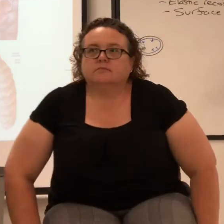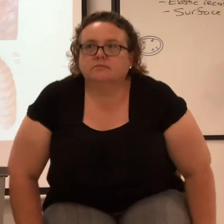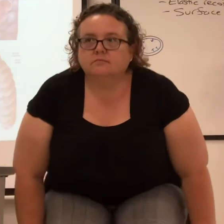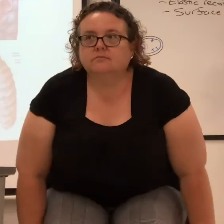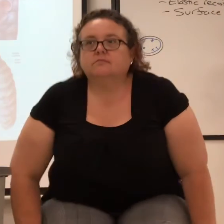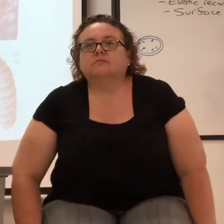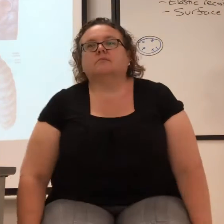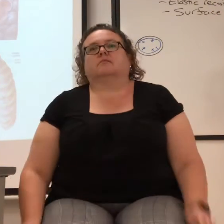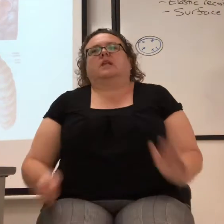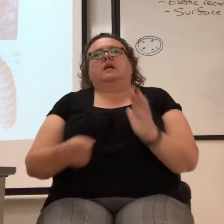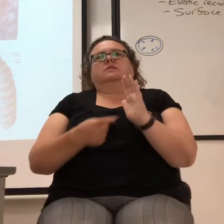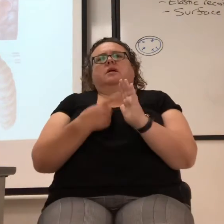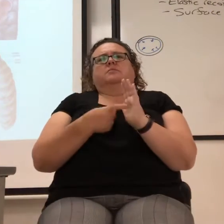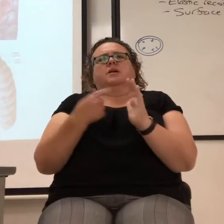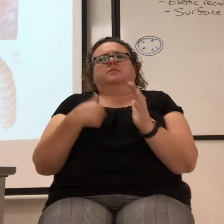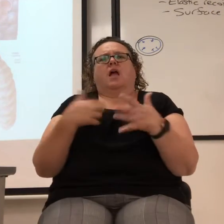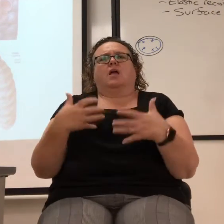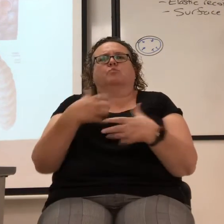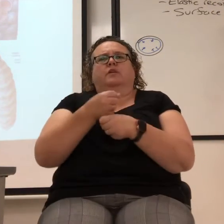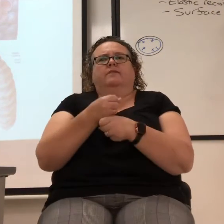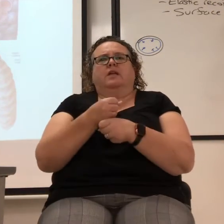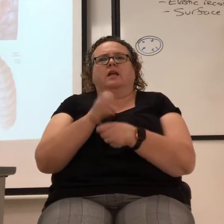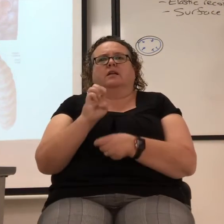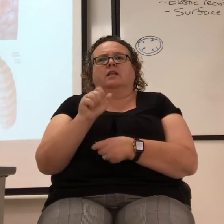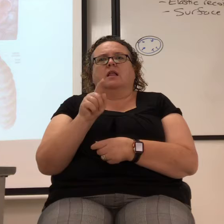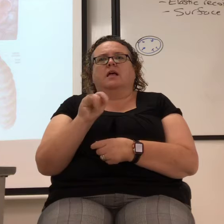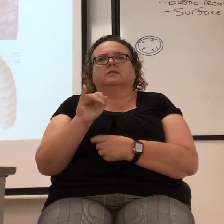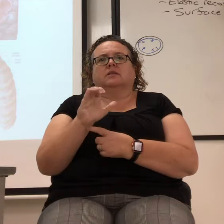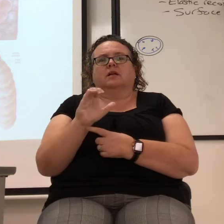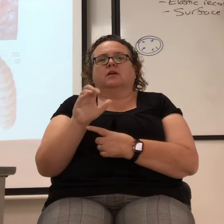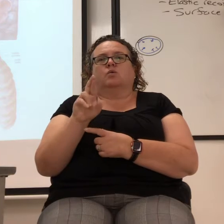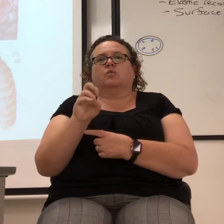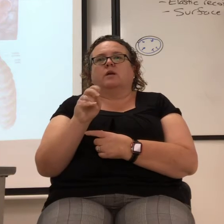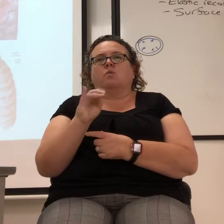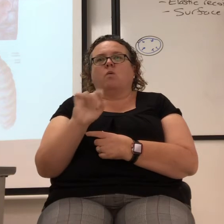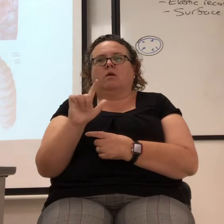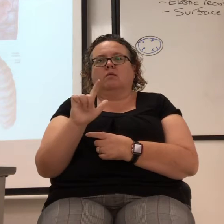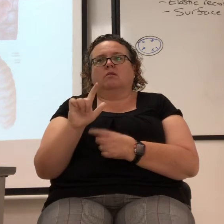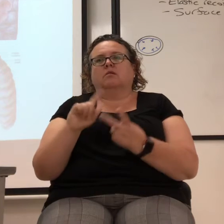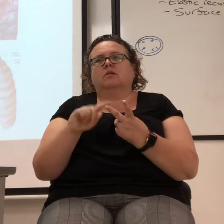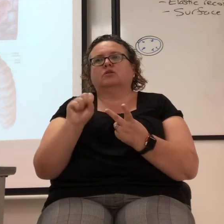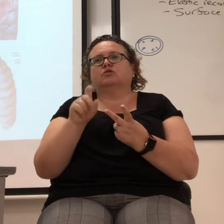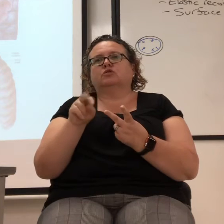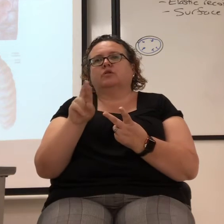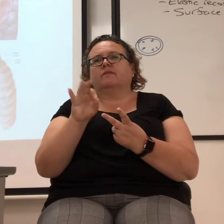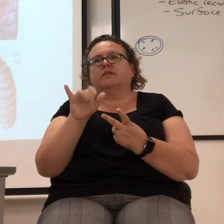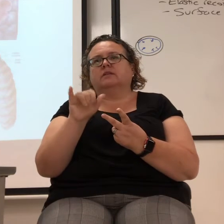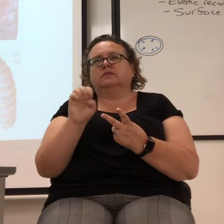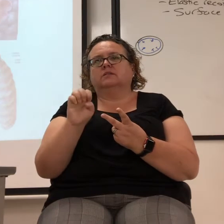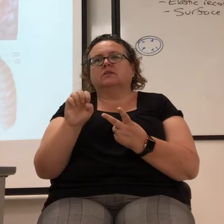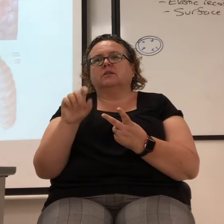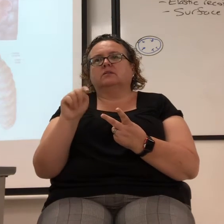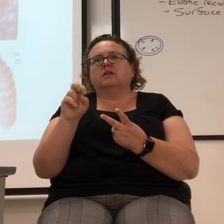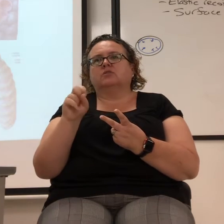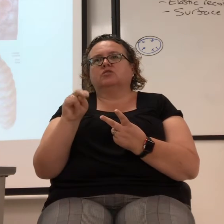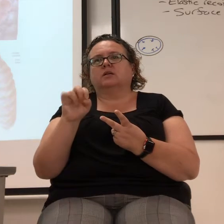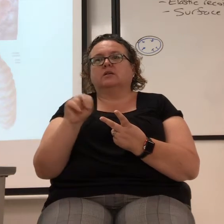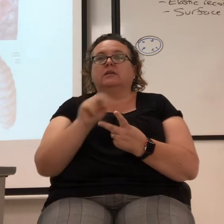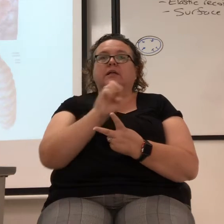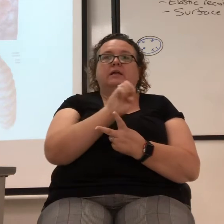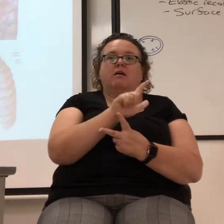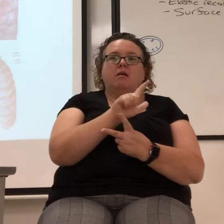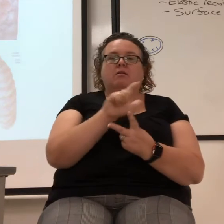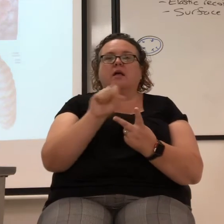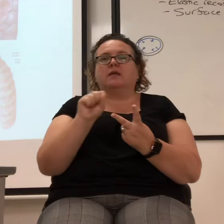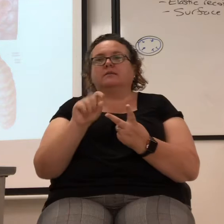And sometimes I abbreviate elastic recoil and surface tension, EL and ST.